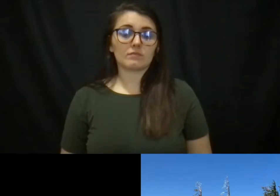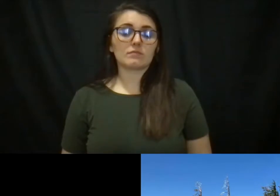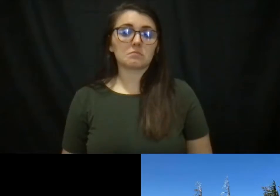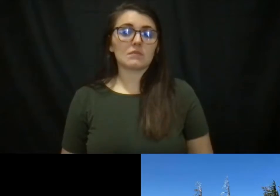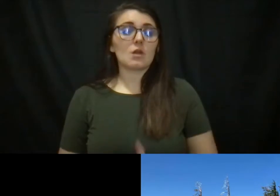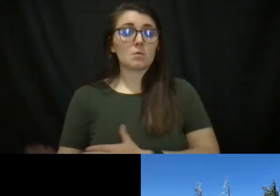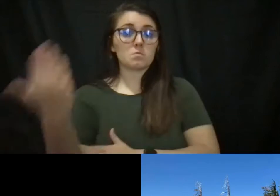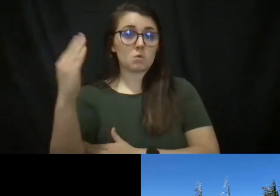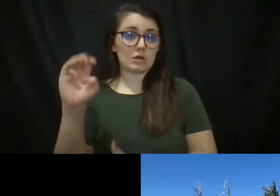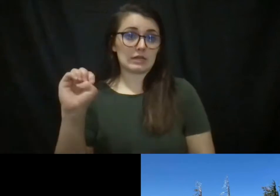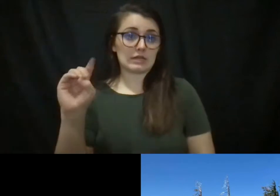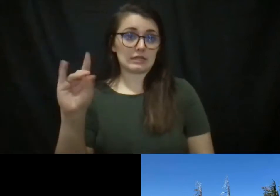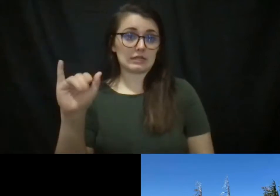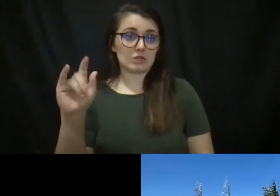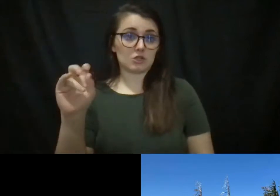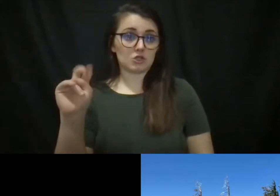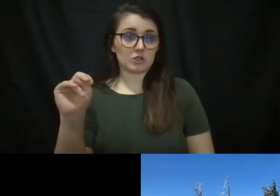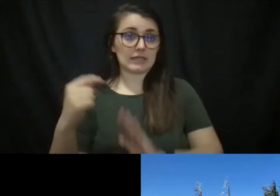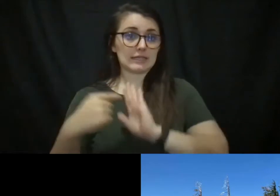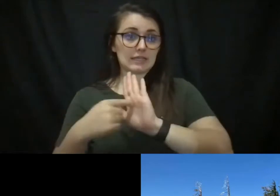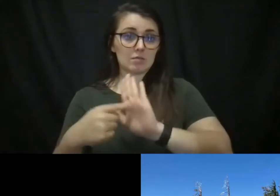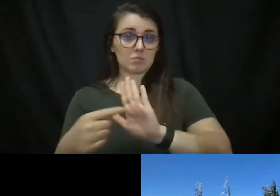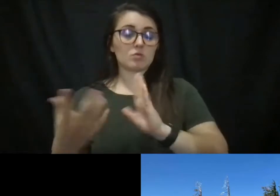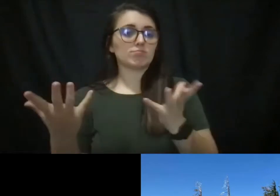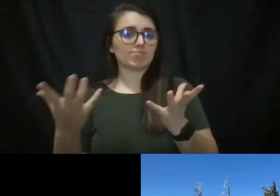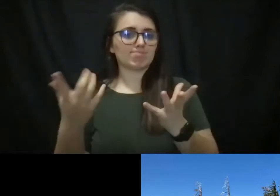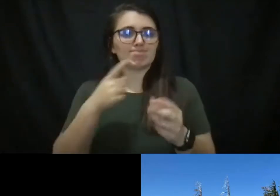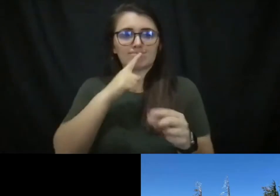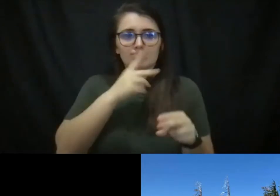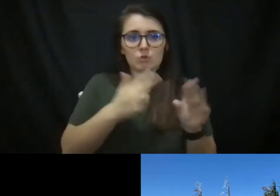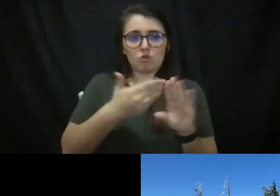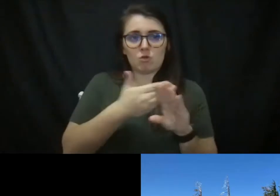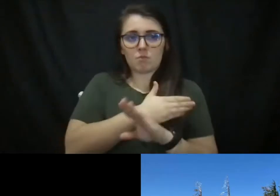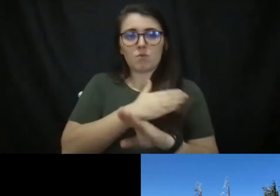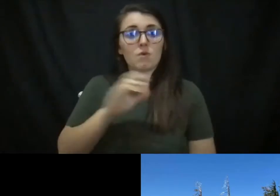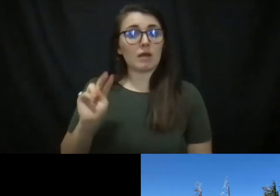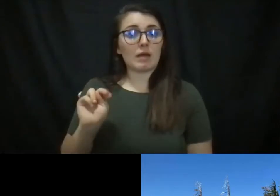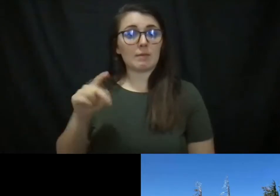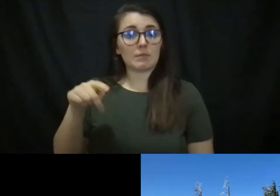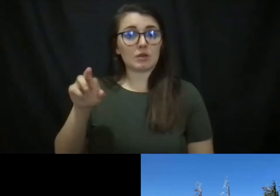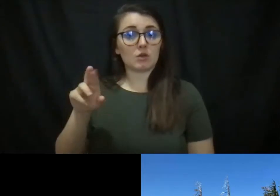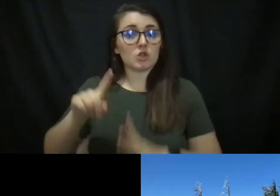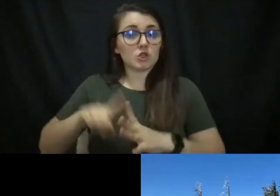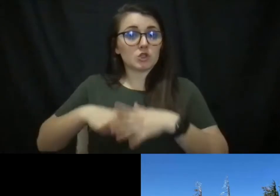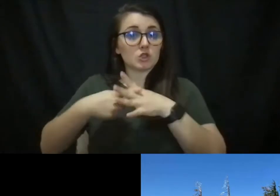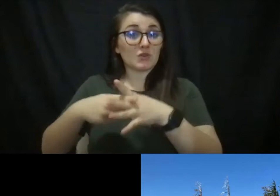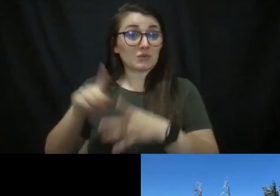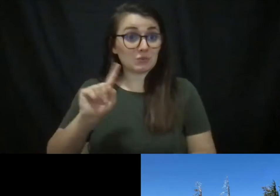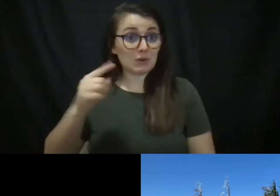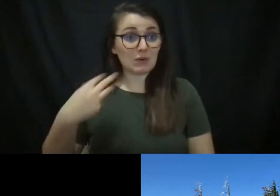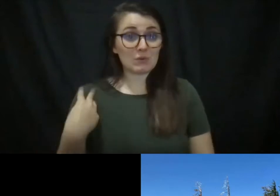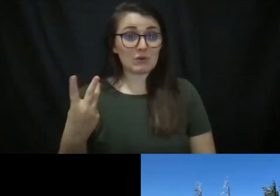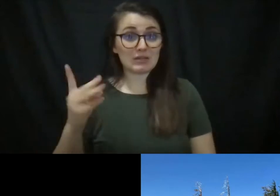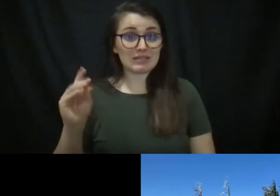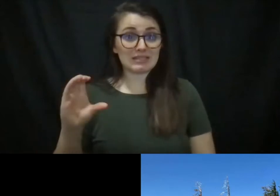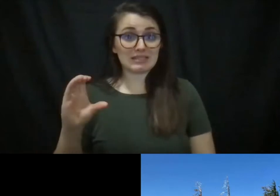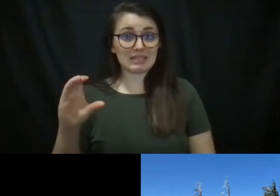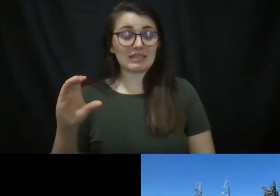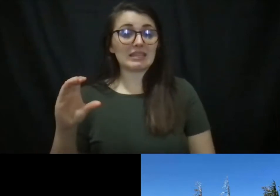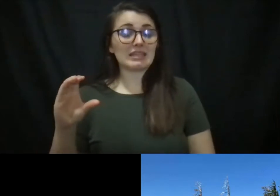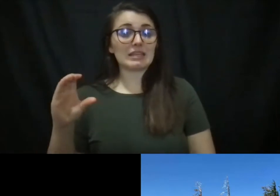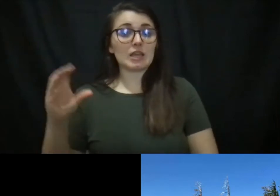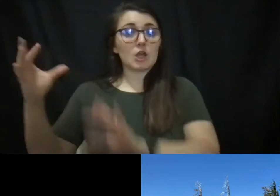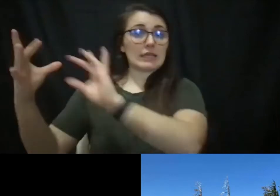as an example. So like I said, the content from NPR originates in Washington, D.C. It comes to us by